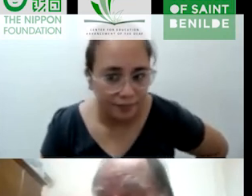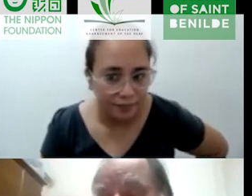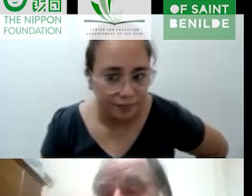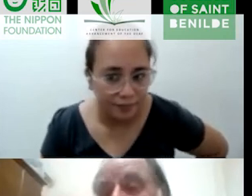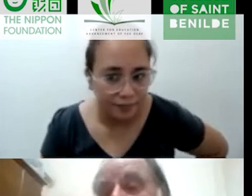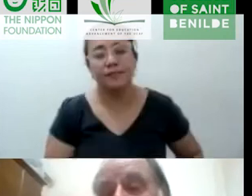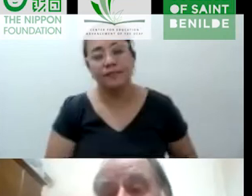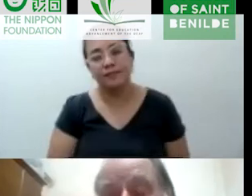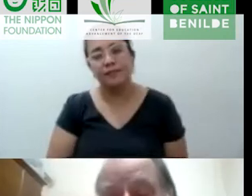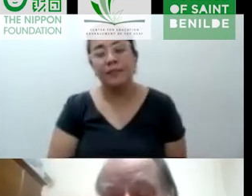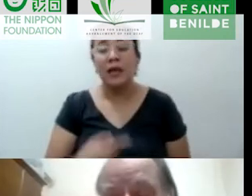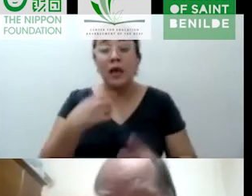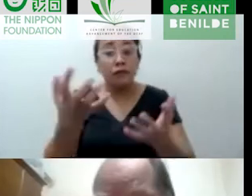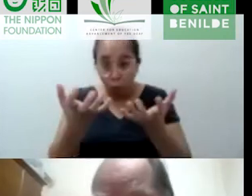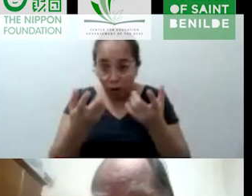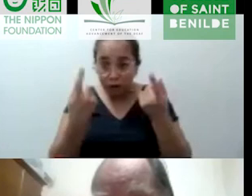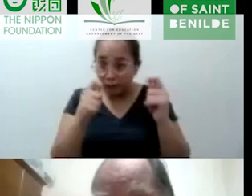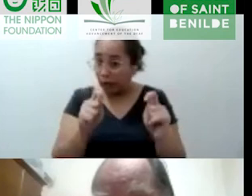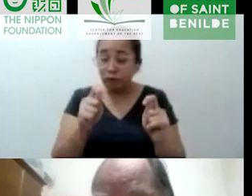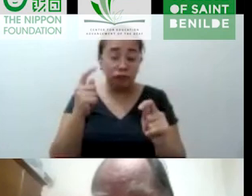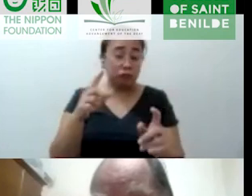Certainly, if you want to try that, I think it's fine.